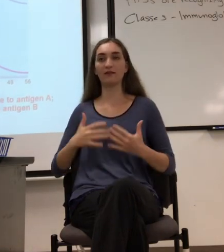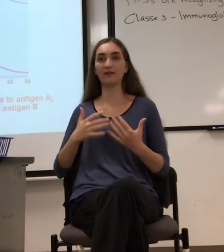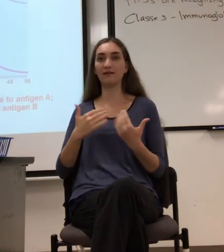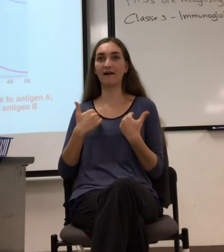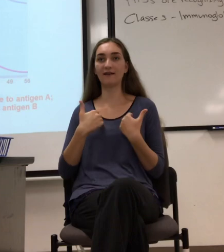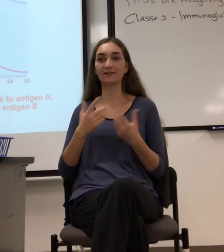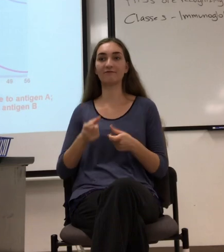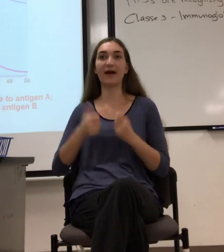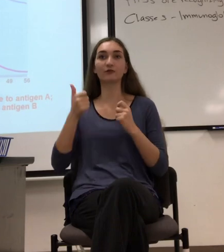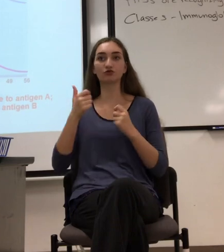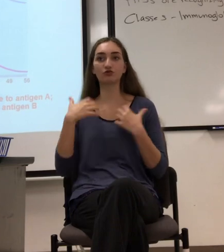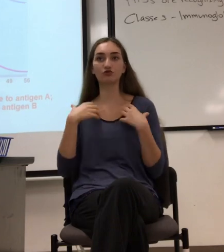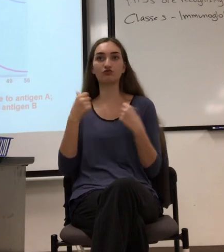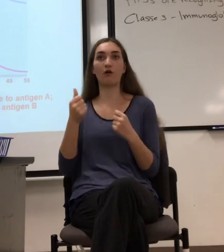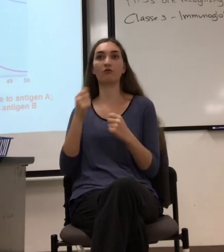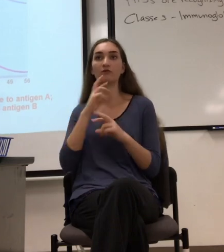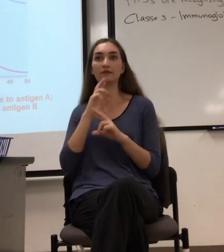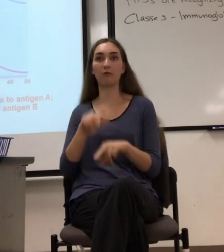get another